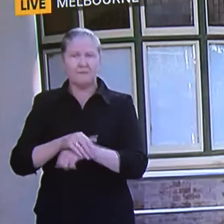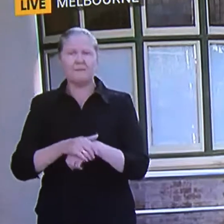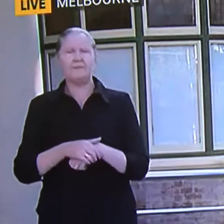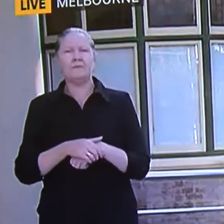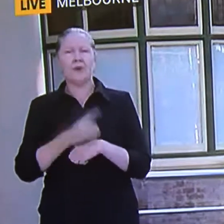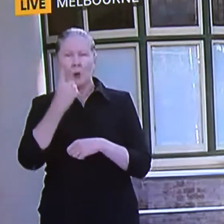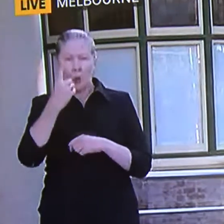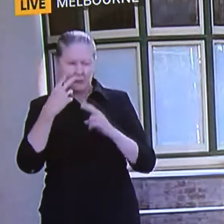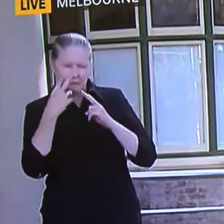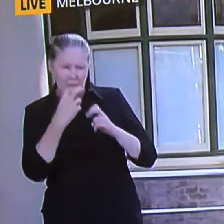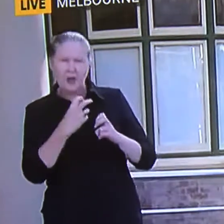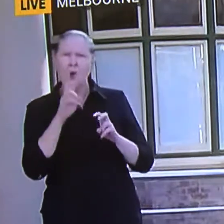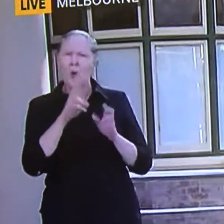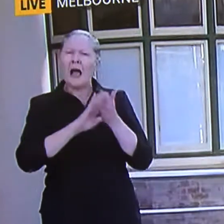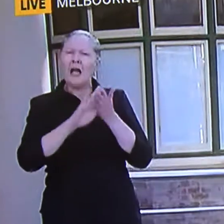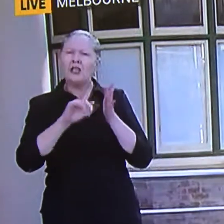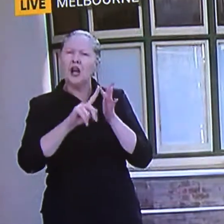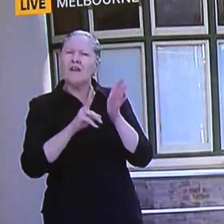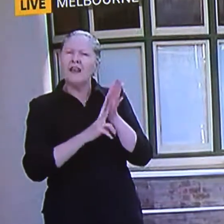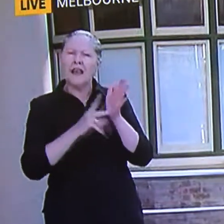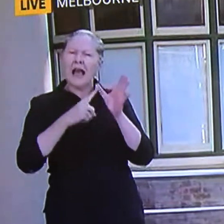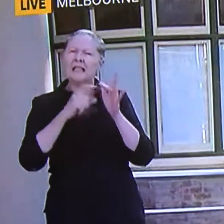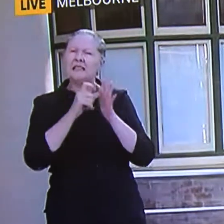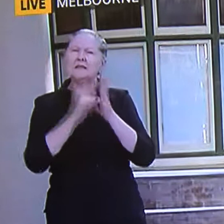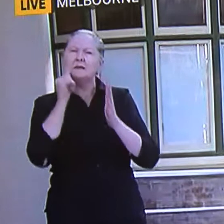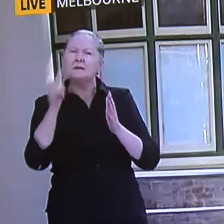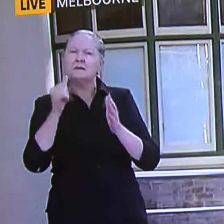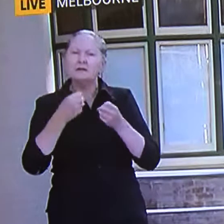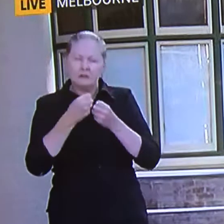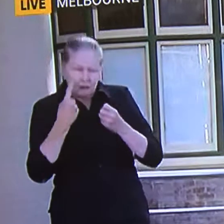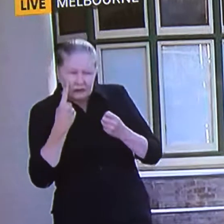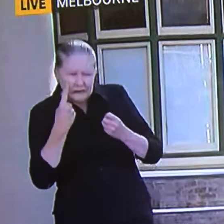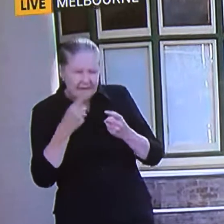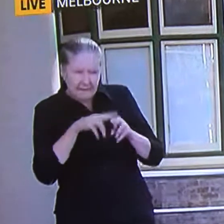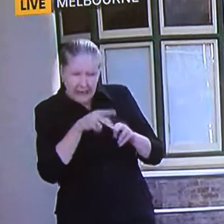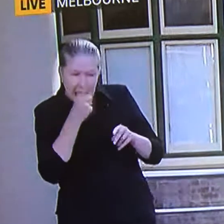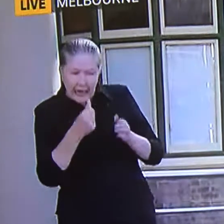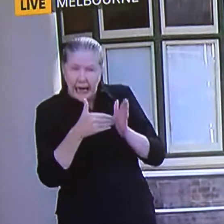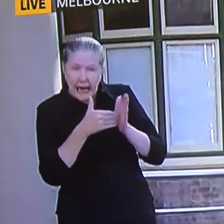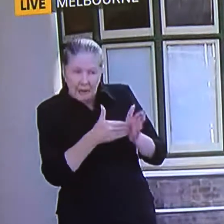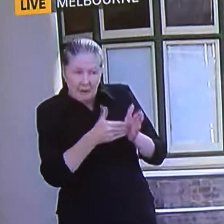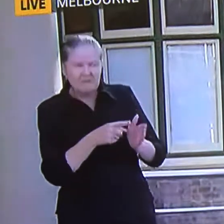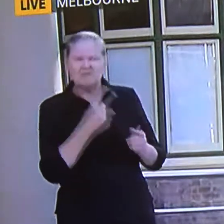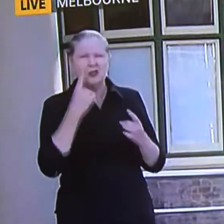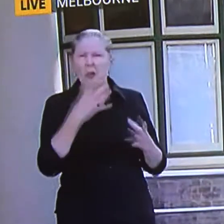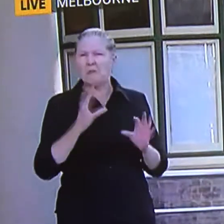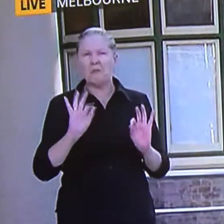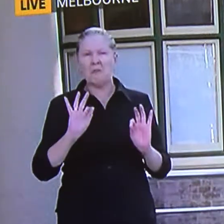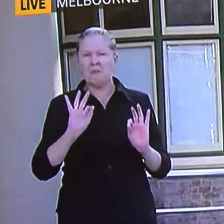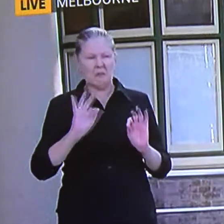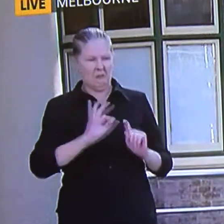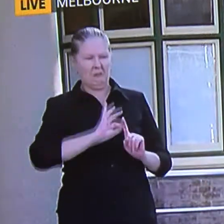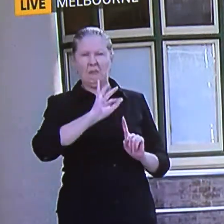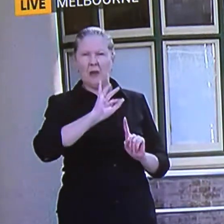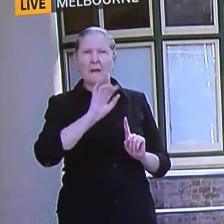an HIV drug in seeing whether it could improve clinical outcome, and that showed no benefit, but it was